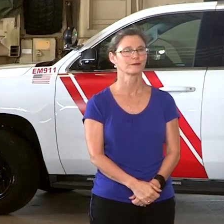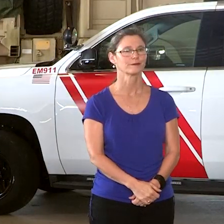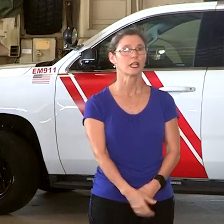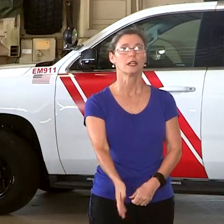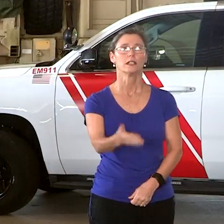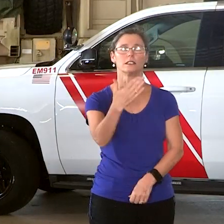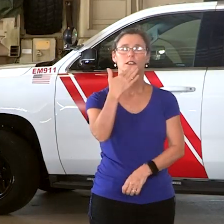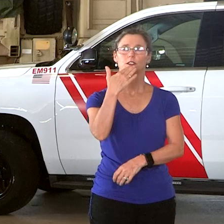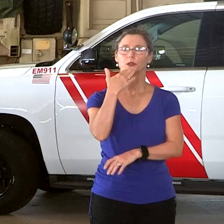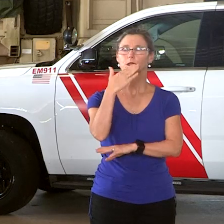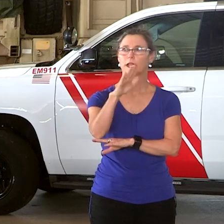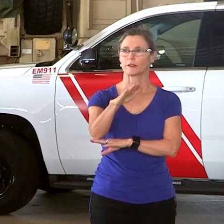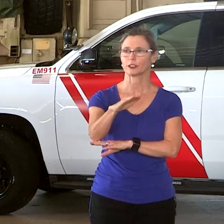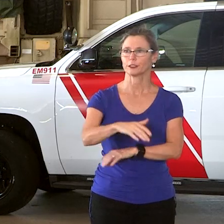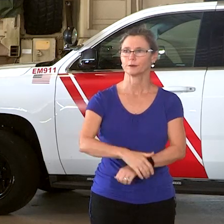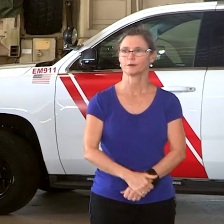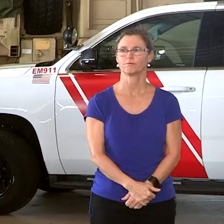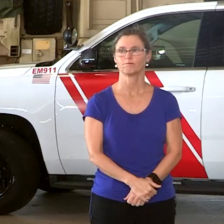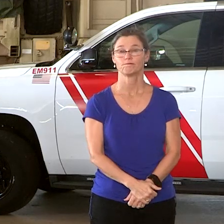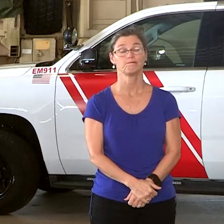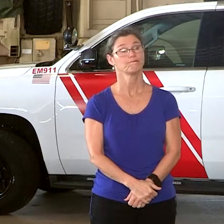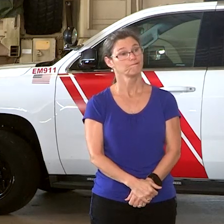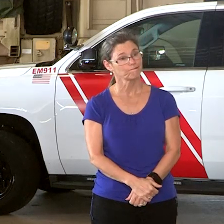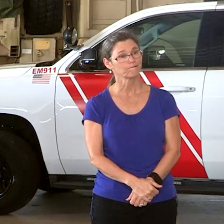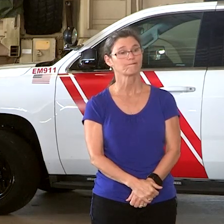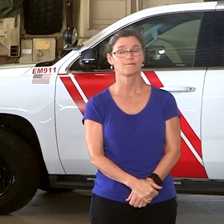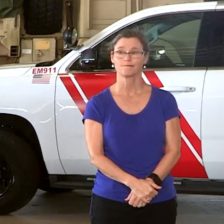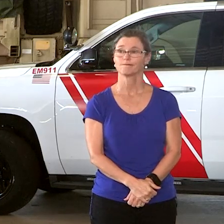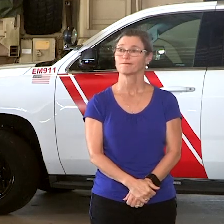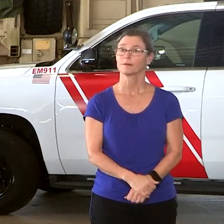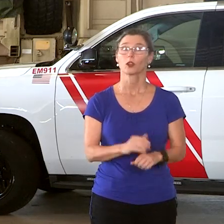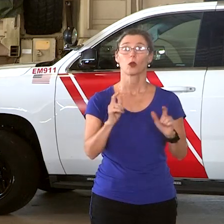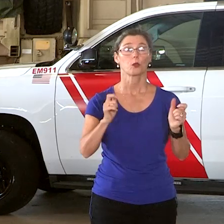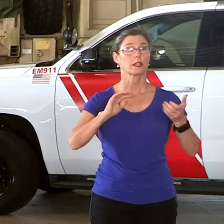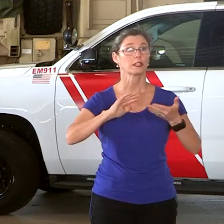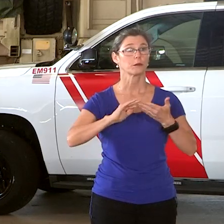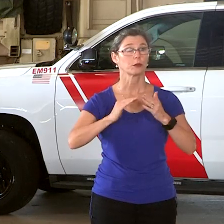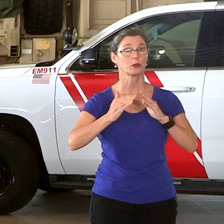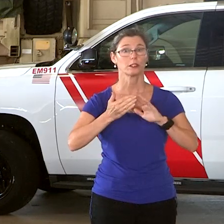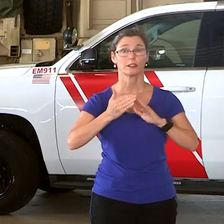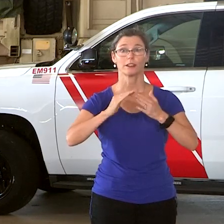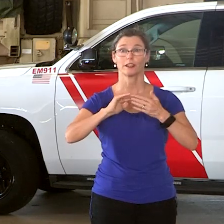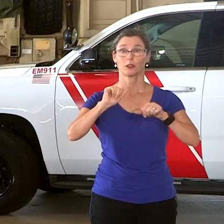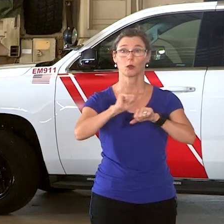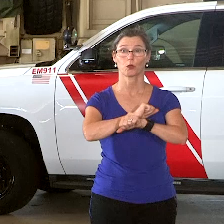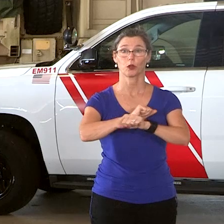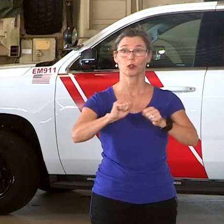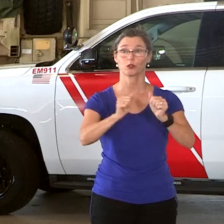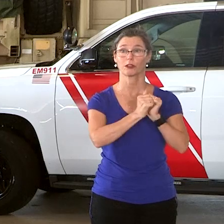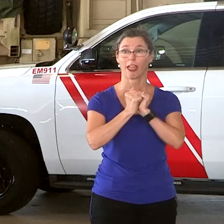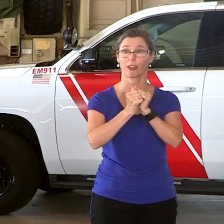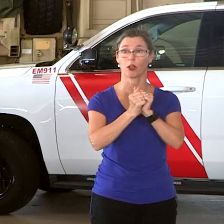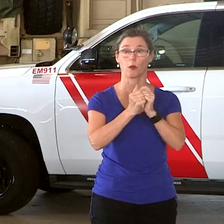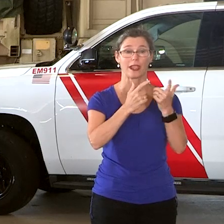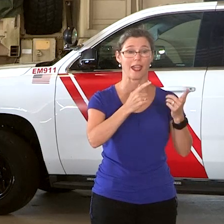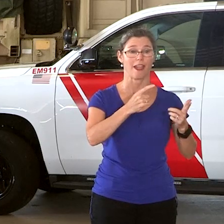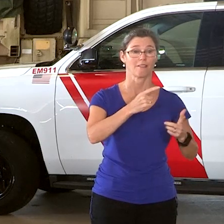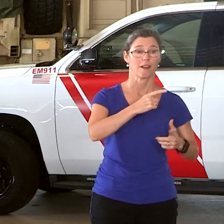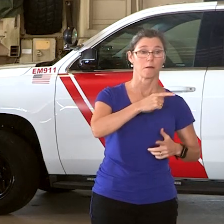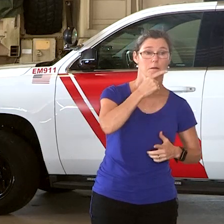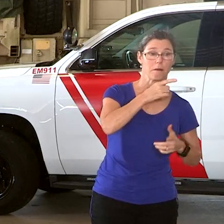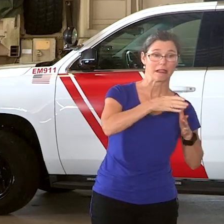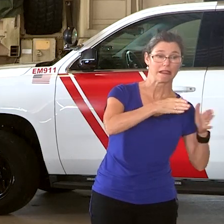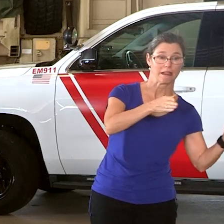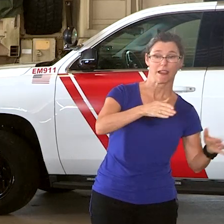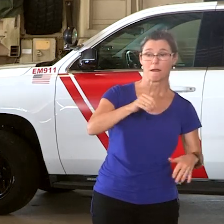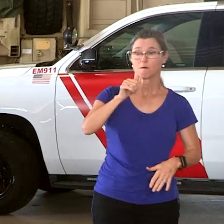Good afternoon. This is what happens when communities come together, when we have public and private agencies come